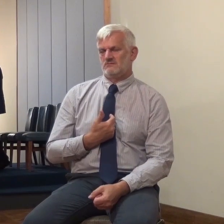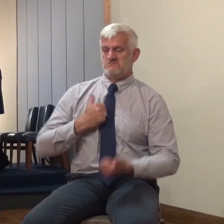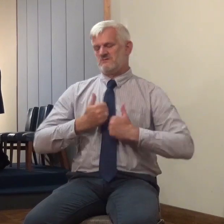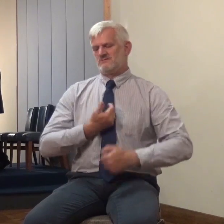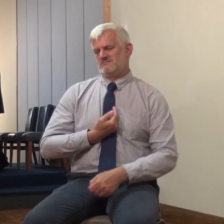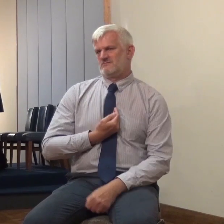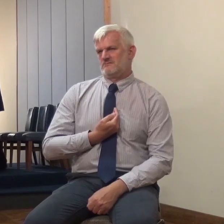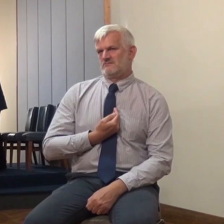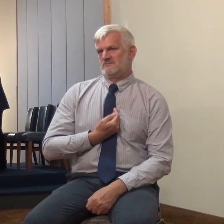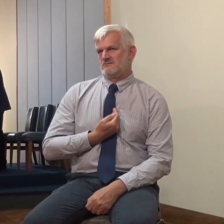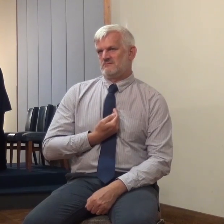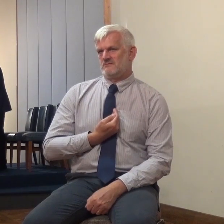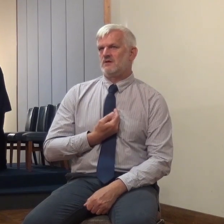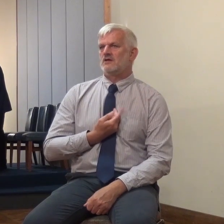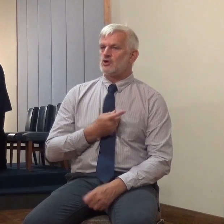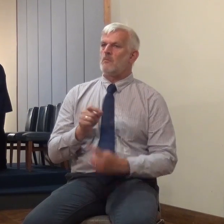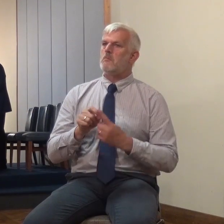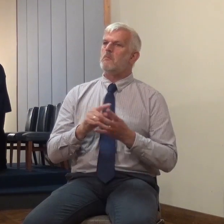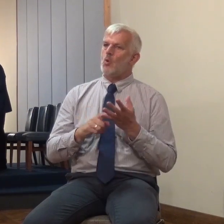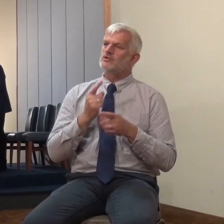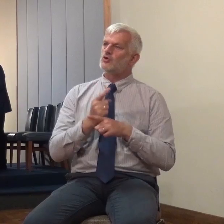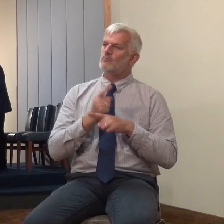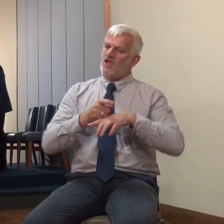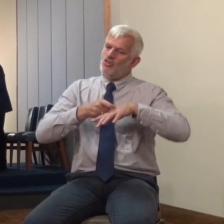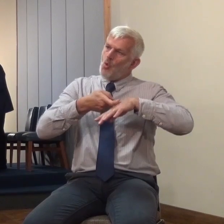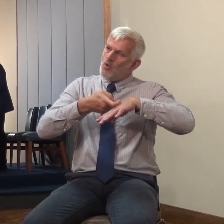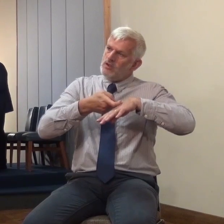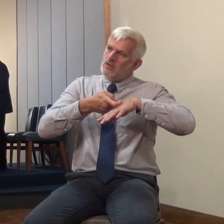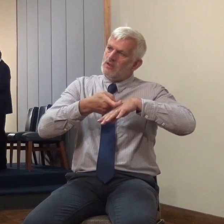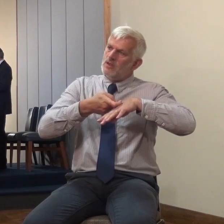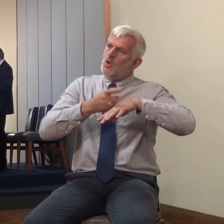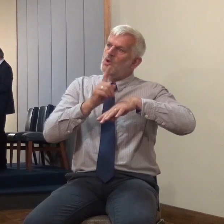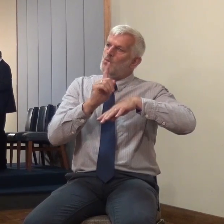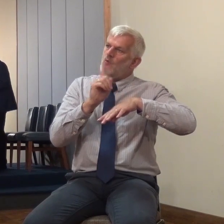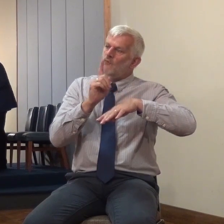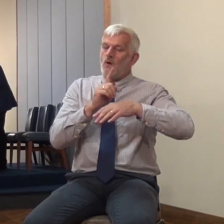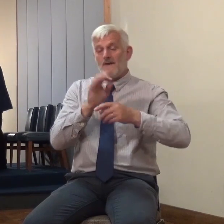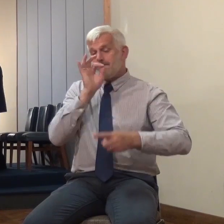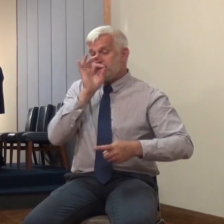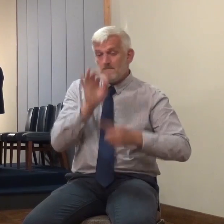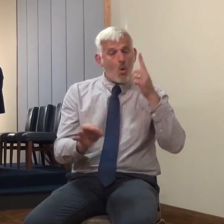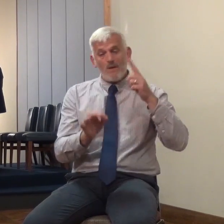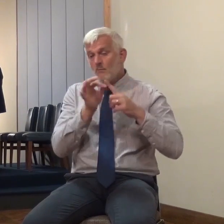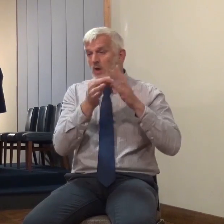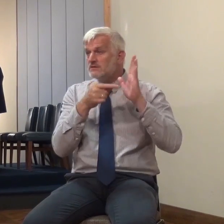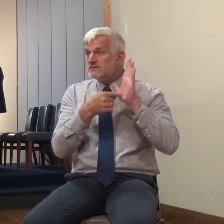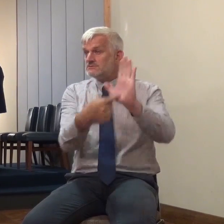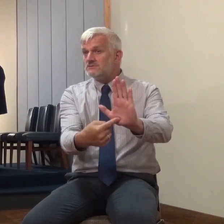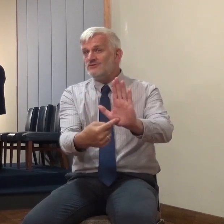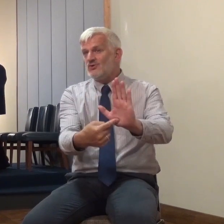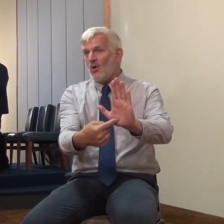of Satan, is not strictly relevant to his purpose. Reviewing the whole section, including the thorn in the